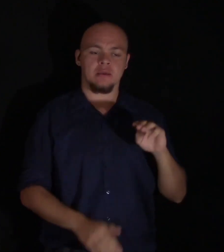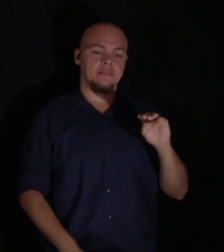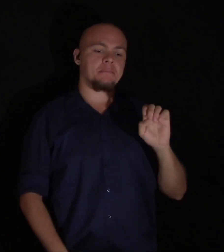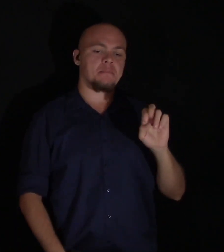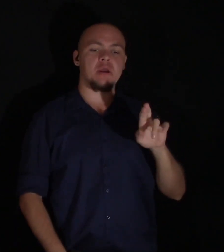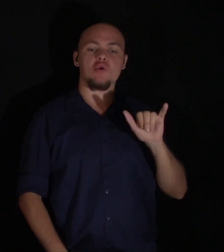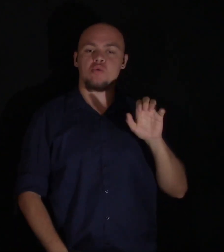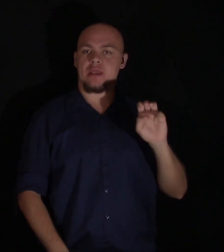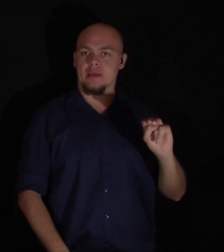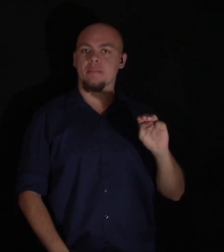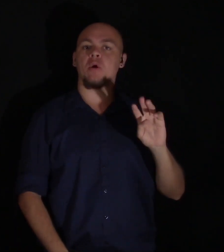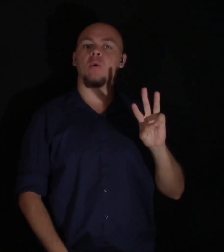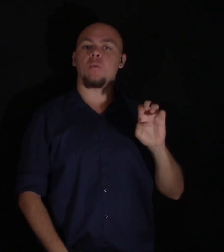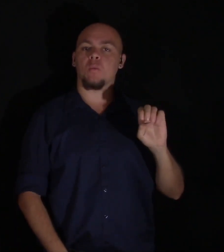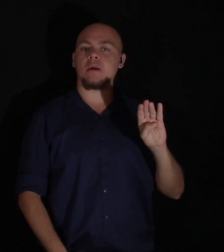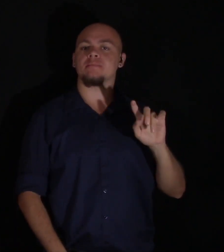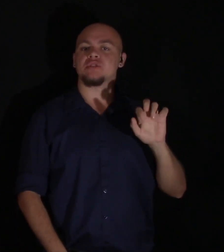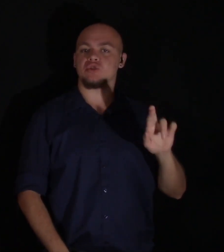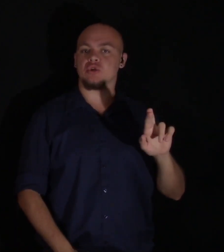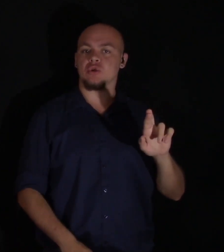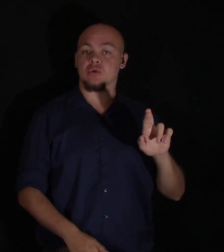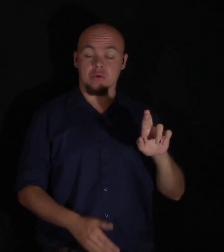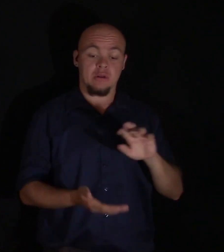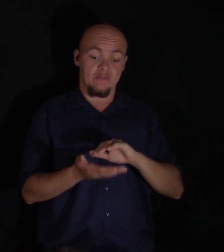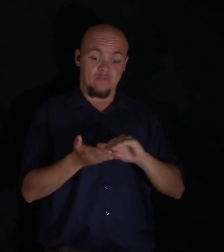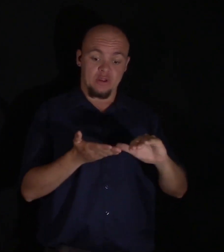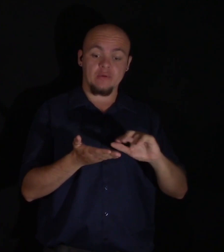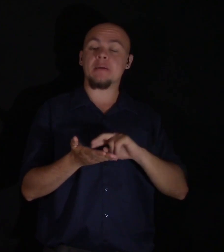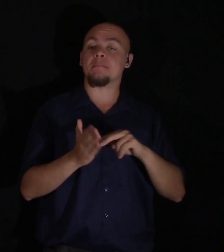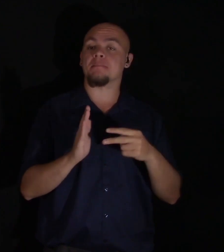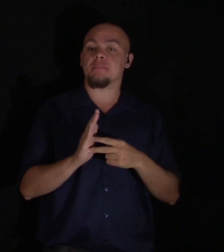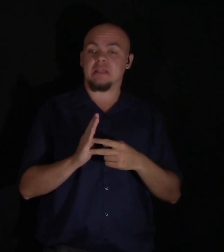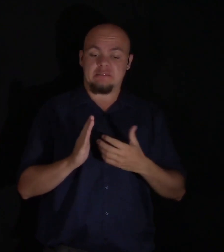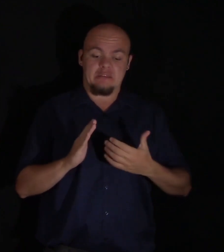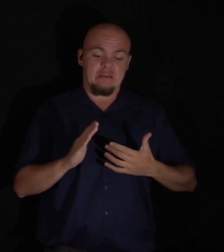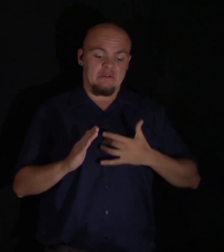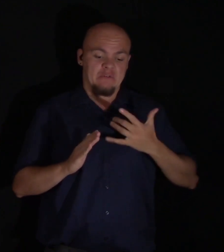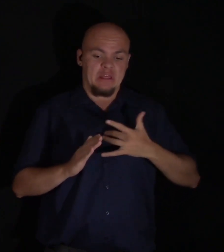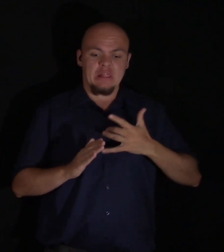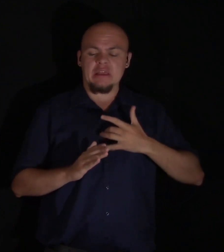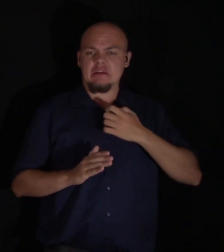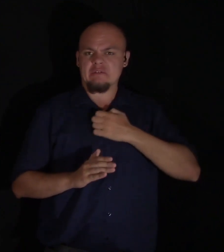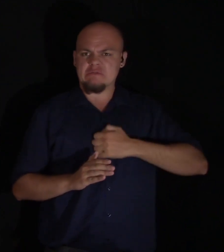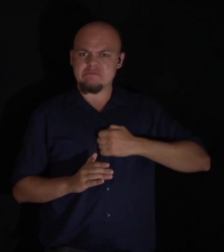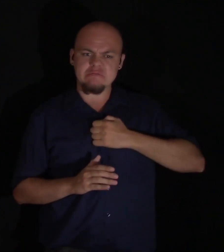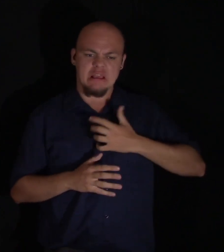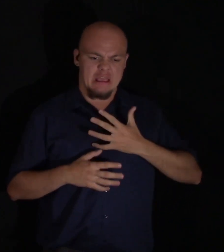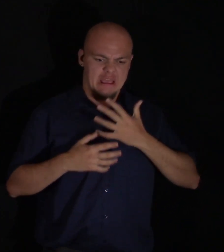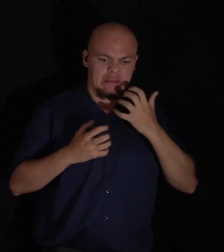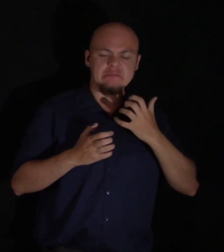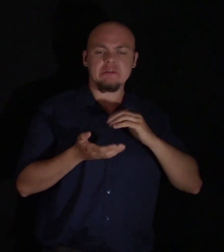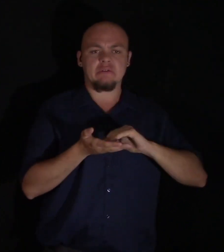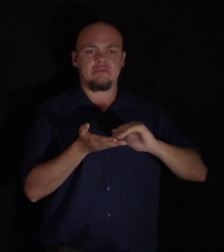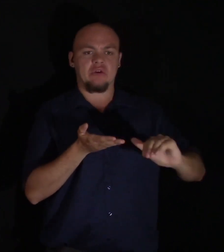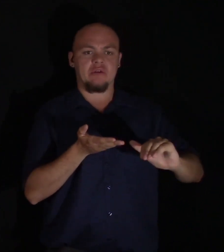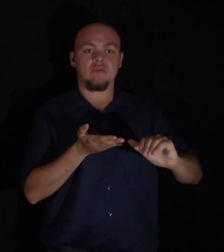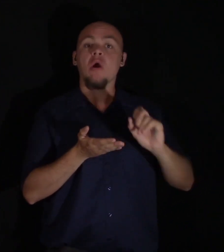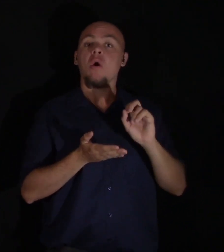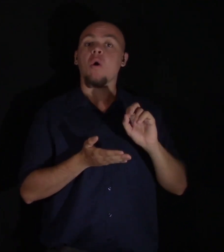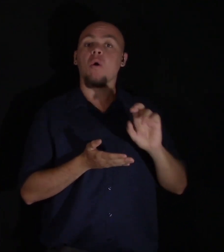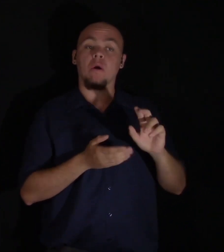Merriam-Webster defines forgive as to cease to feel resentment against an offender. Pardon, forgive one's